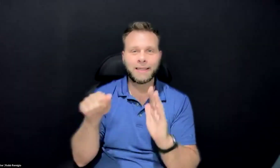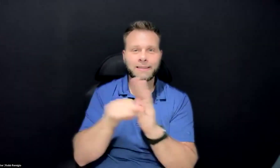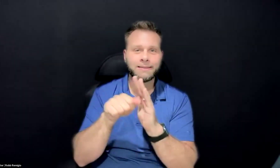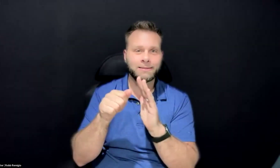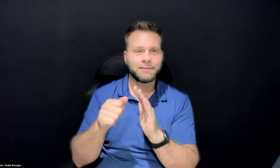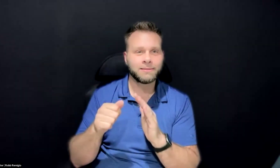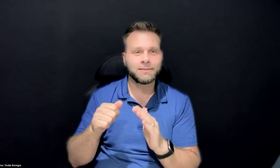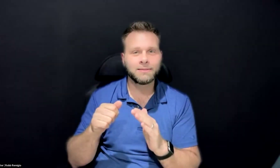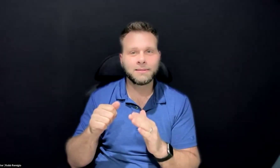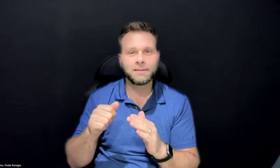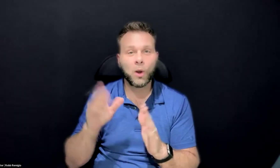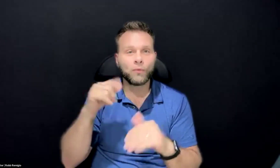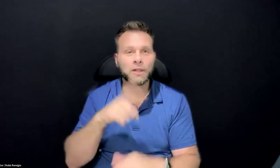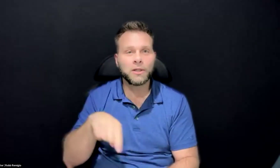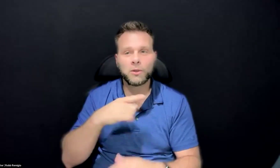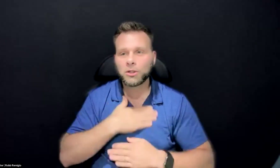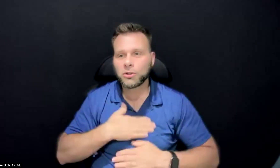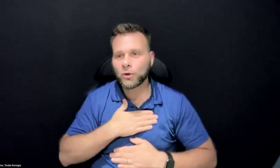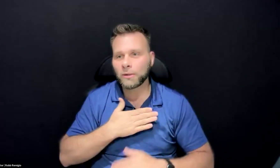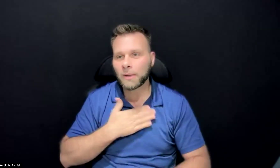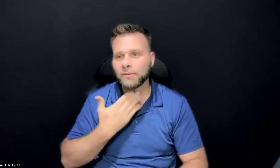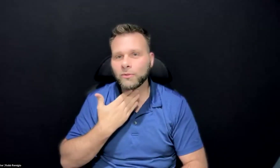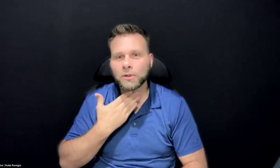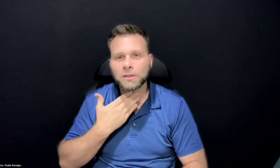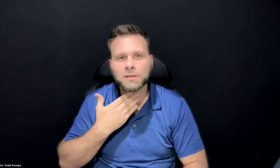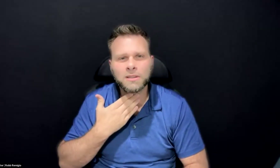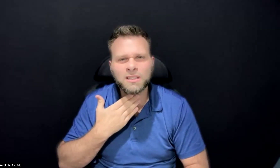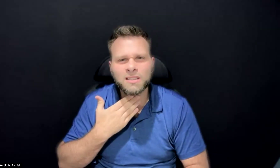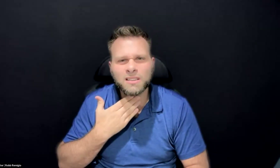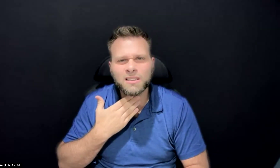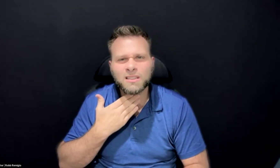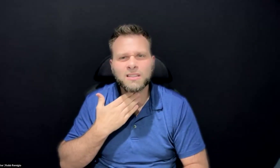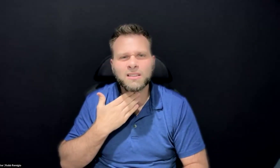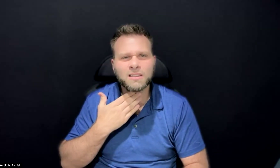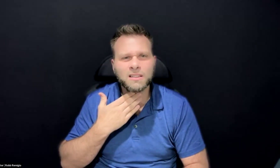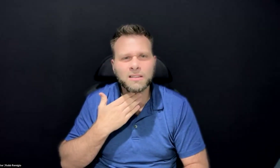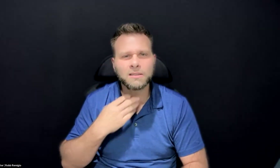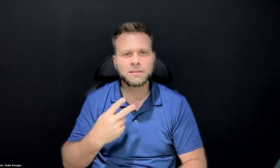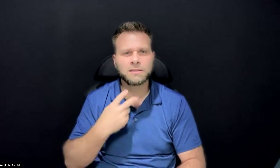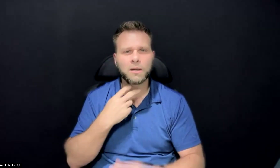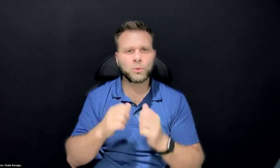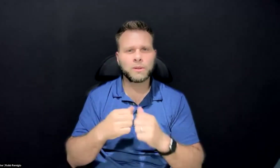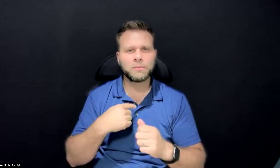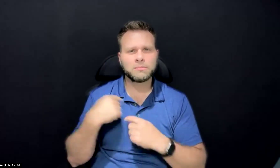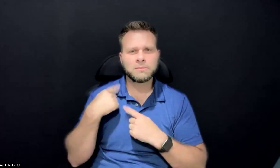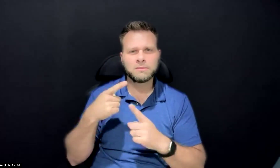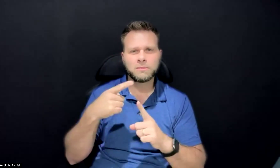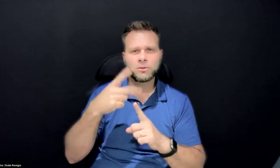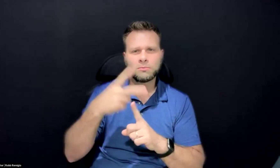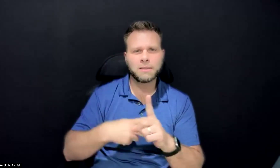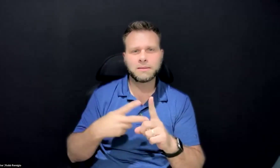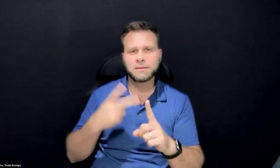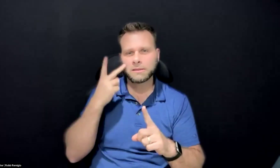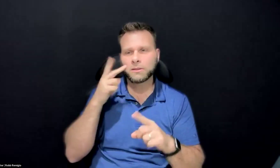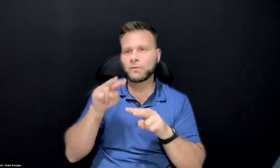voice. But just cut with me for 2 months in August and September. We look forward to seeing you guys all